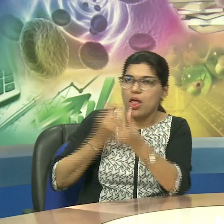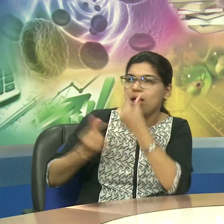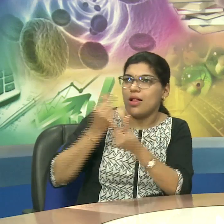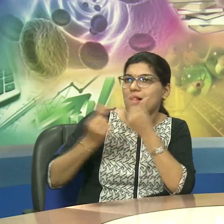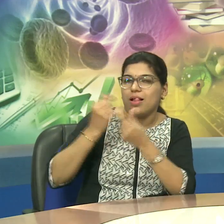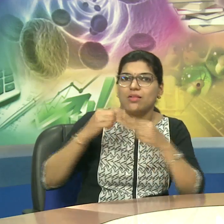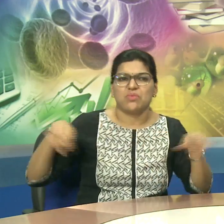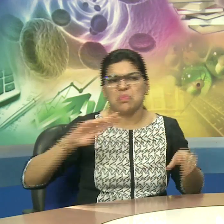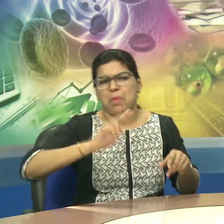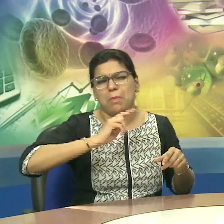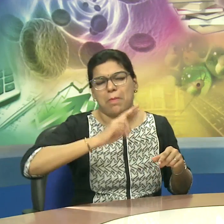repeatedly kept telling.